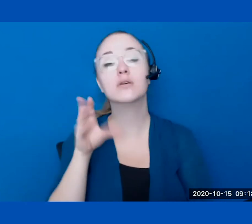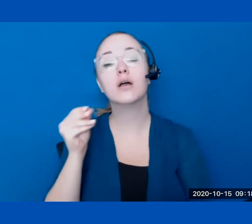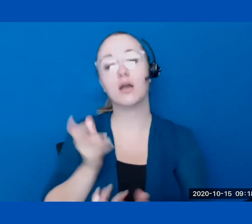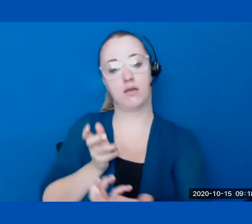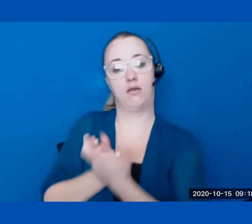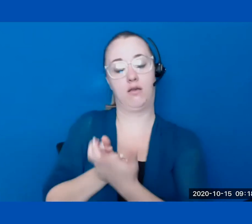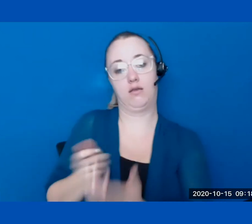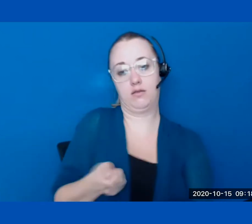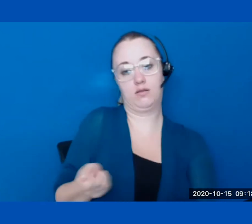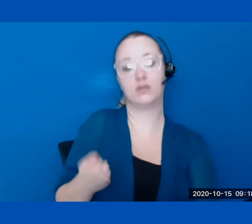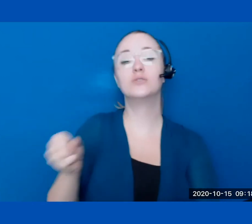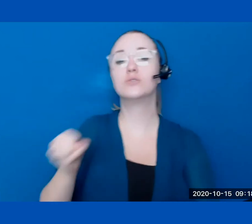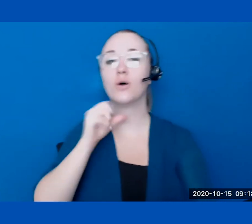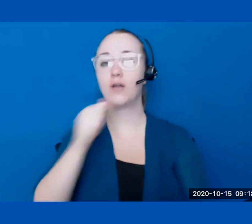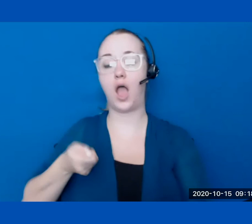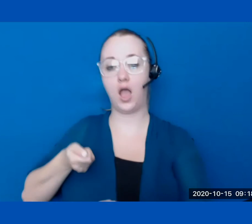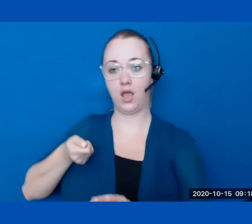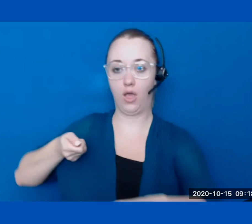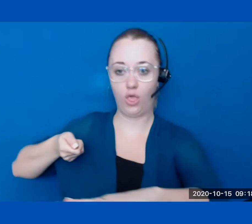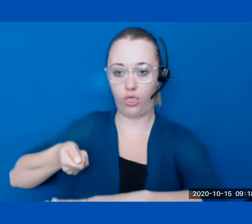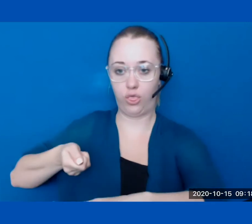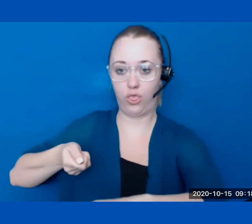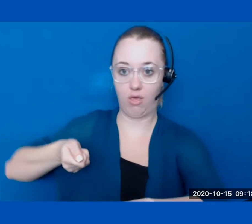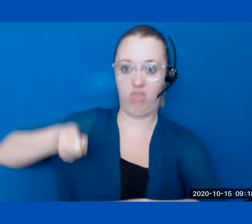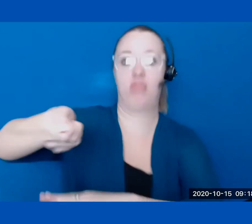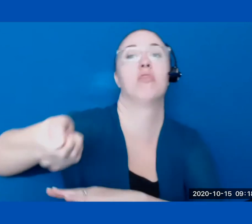bendy kind of position, you know?